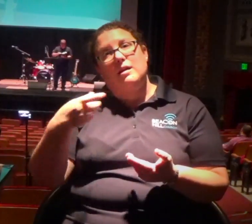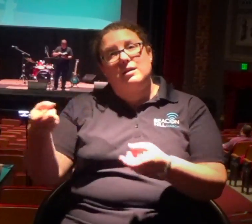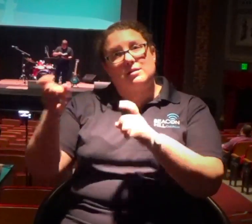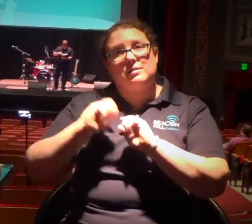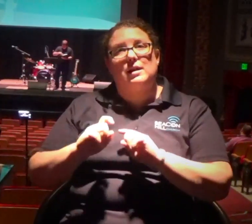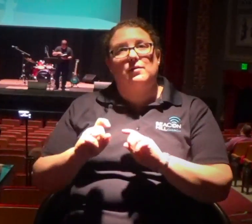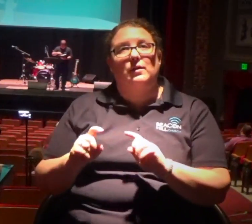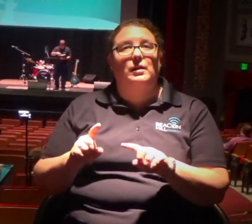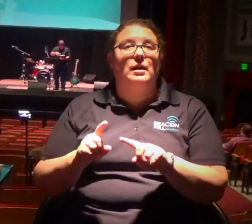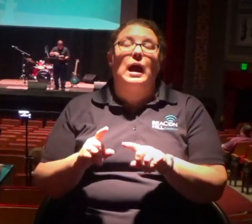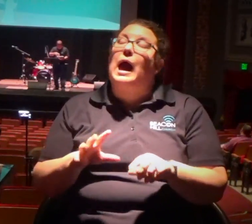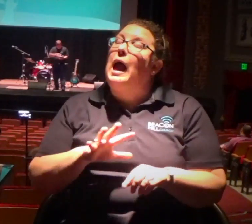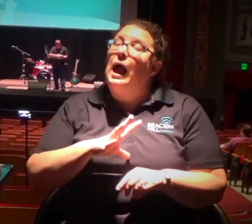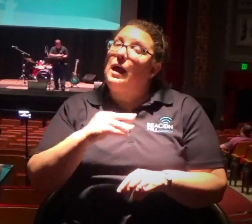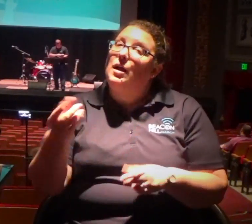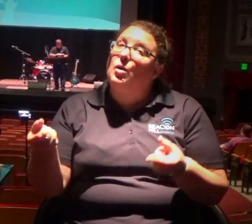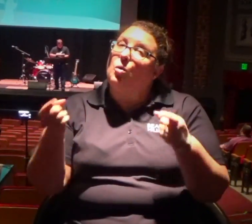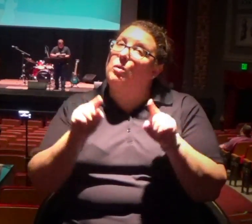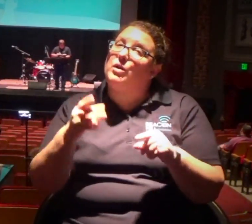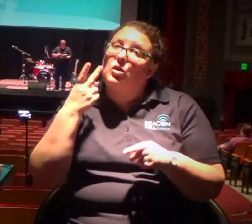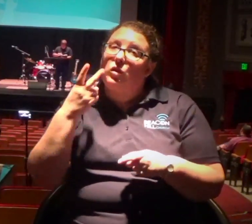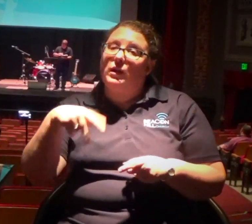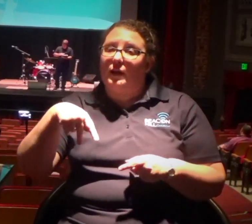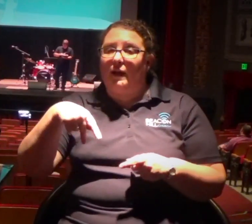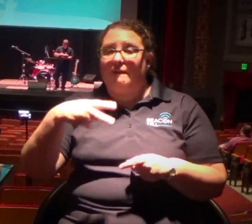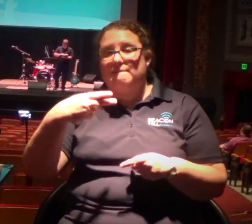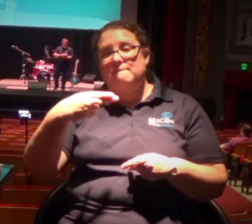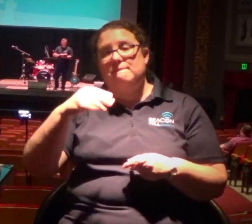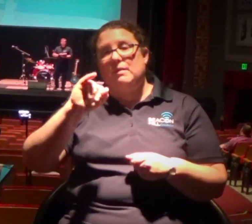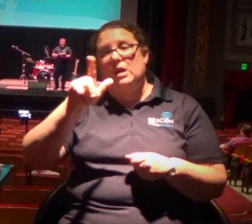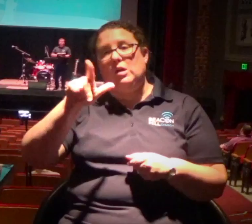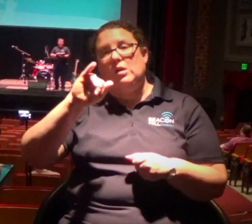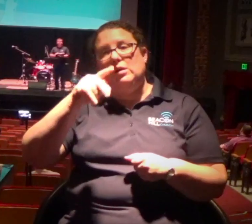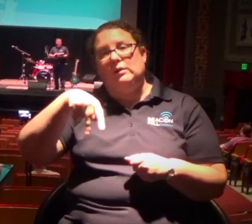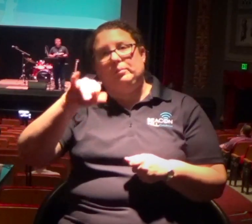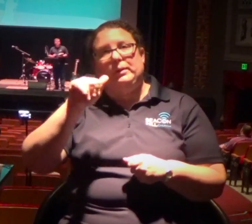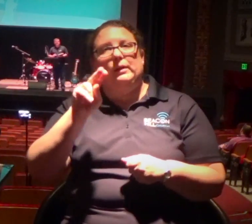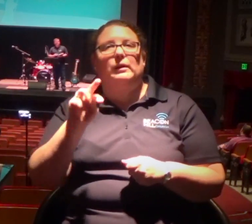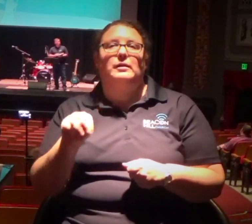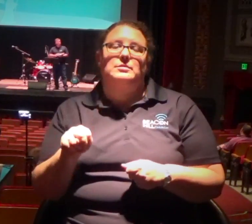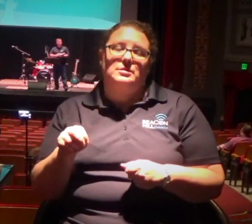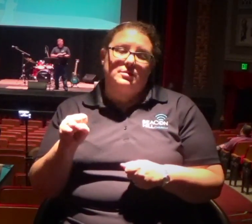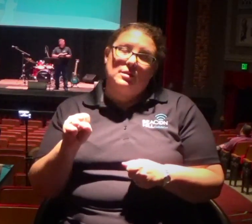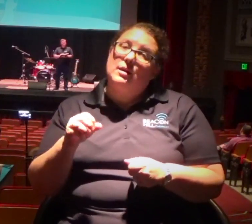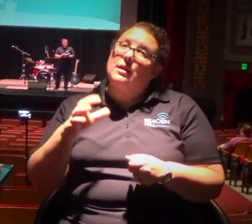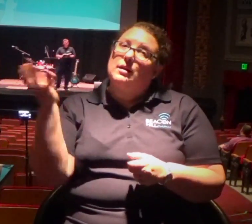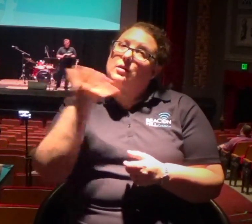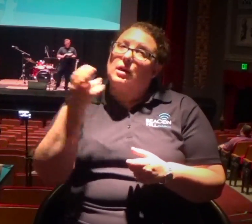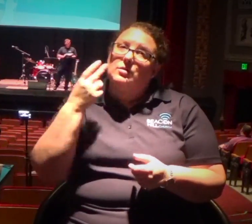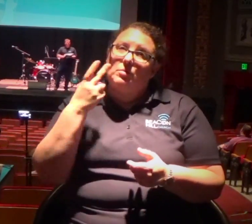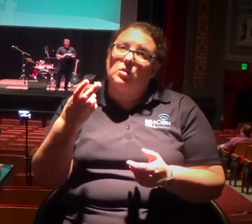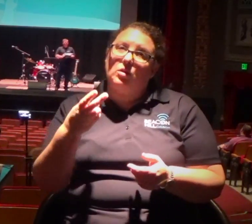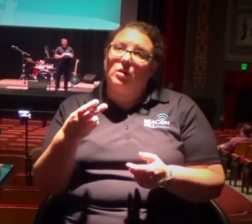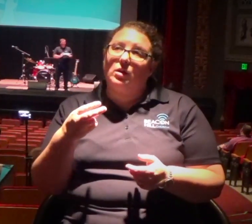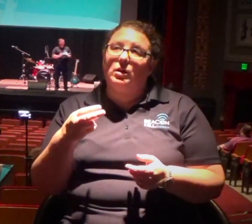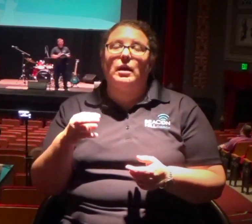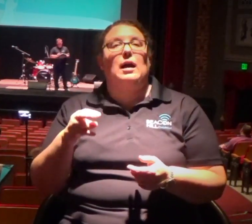if you can just make a note or you can flip there, it is so awesome to look at Philippians chapter 2 that we see that although that he